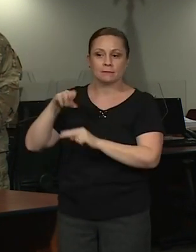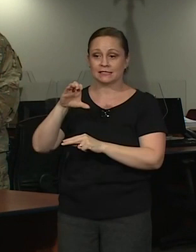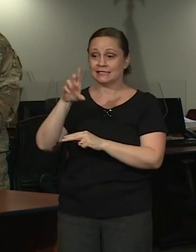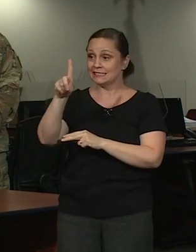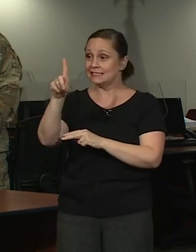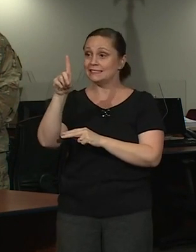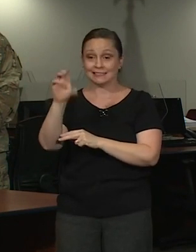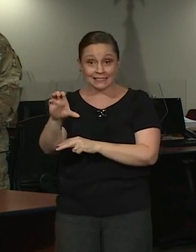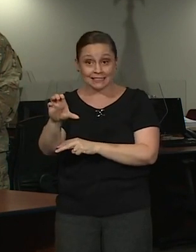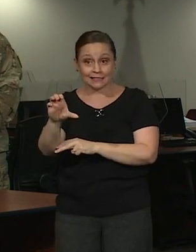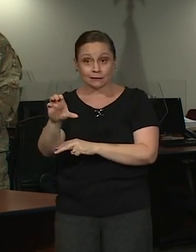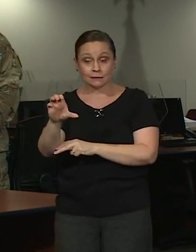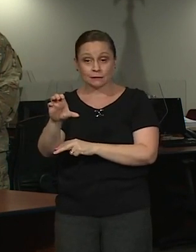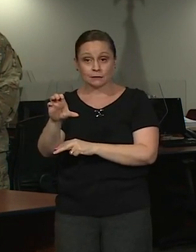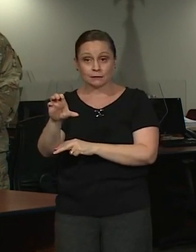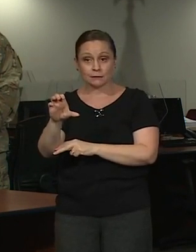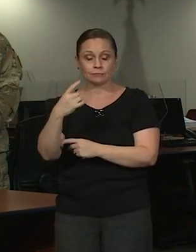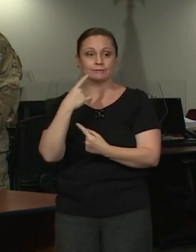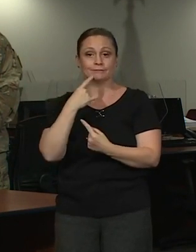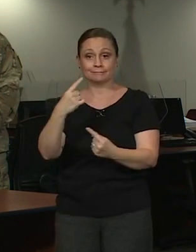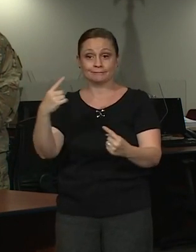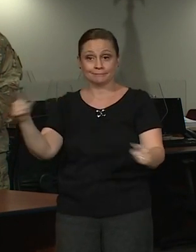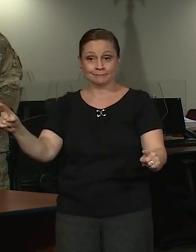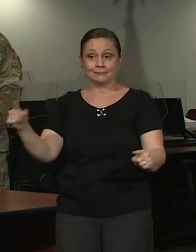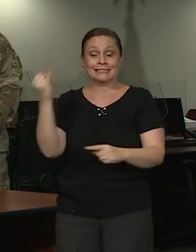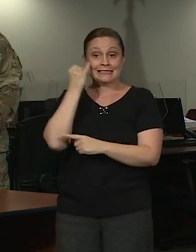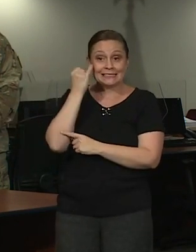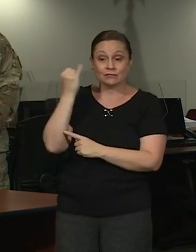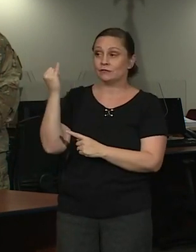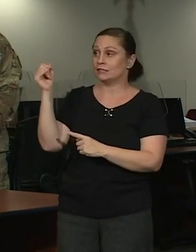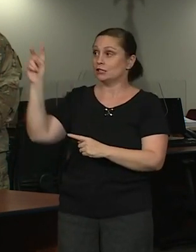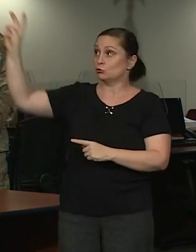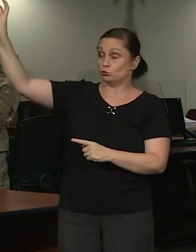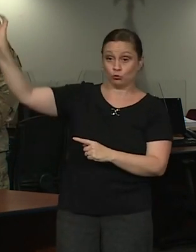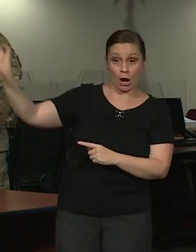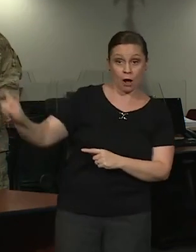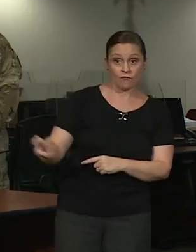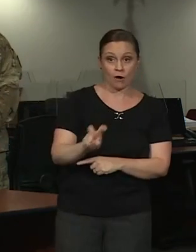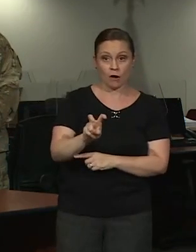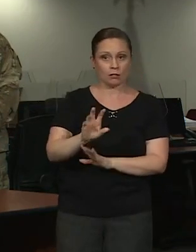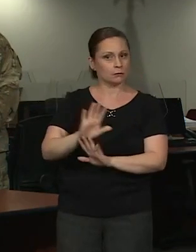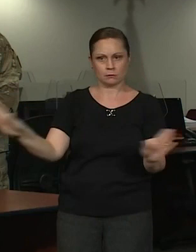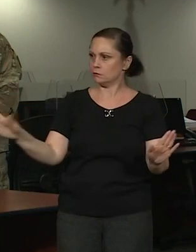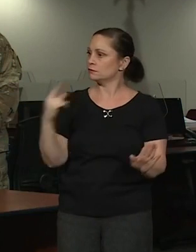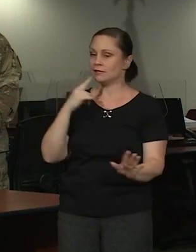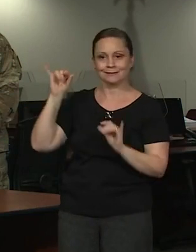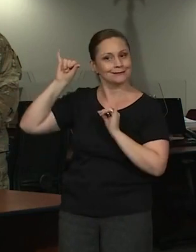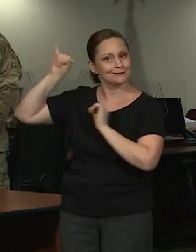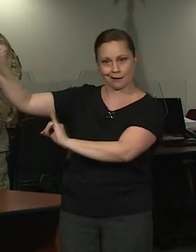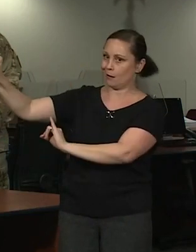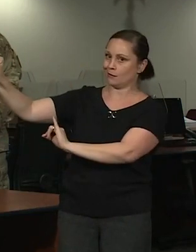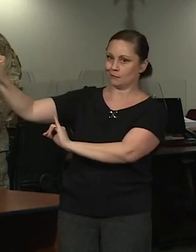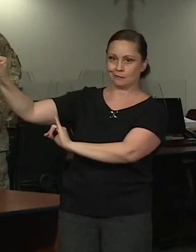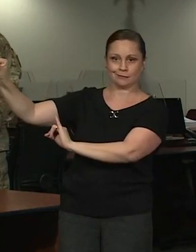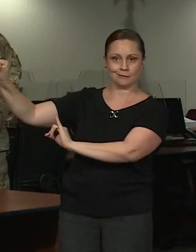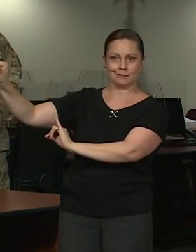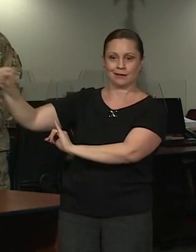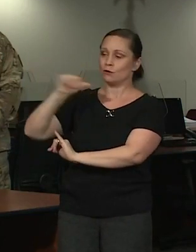Disease Control, issued a domestic travel advisory and told those people to stay in those states and don't go